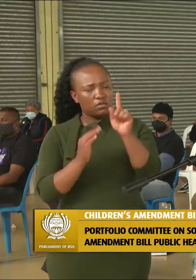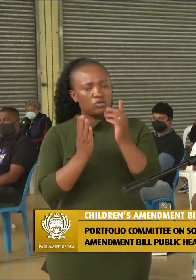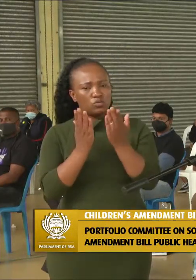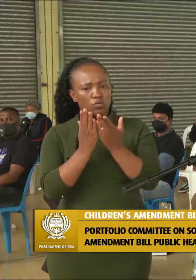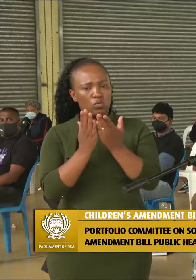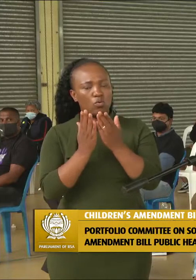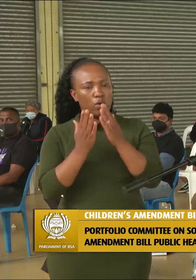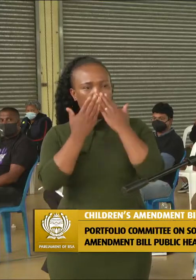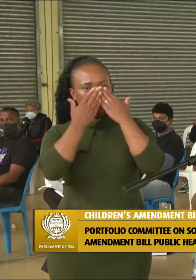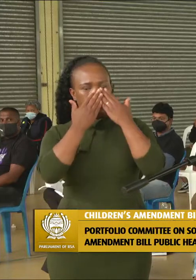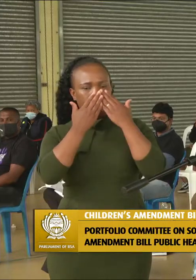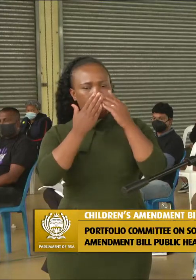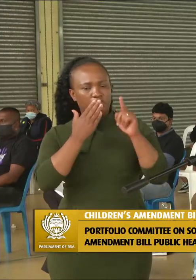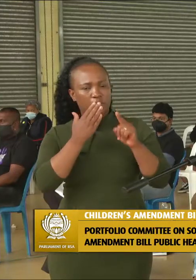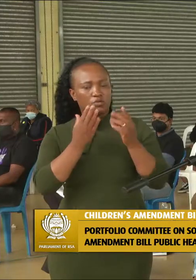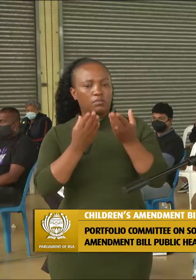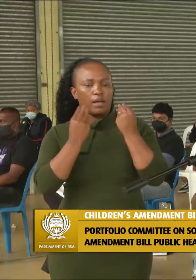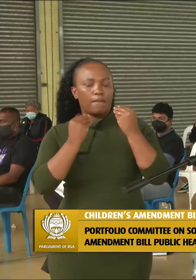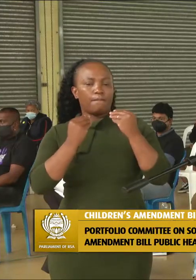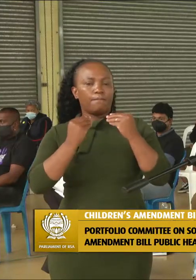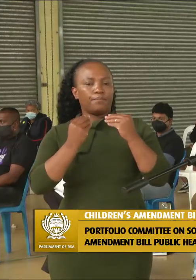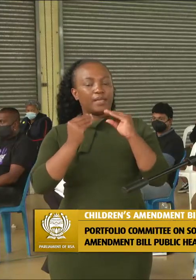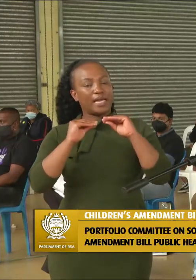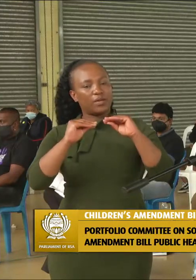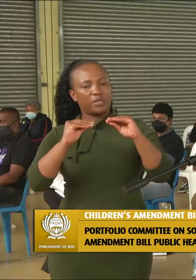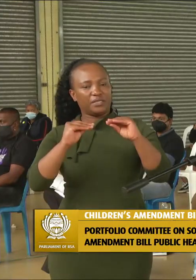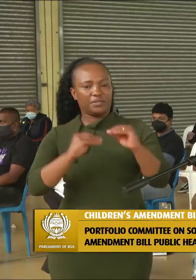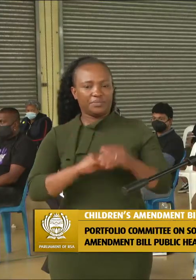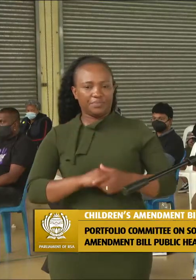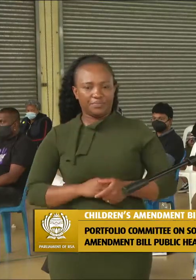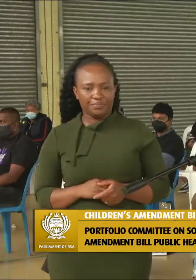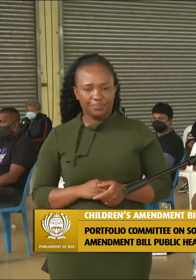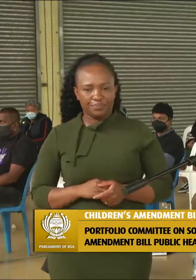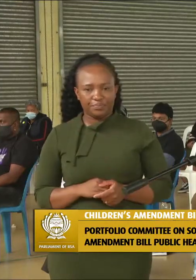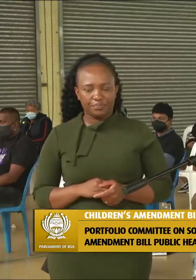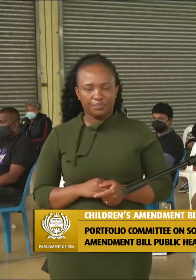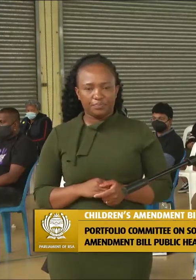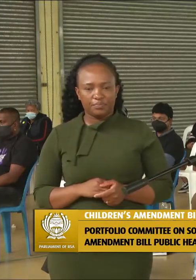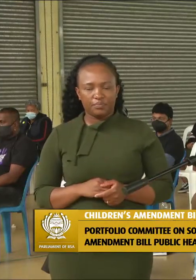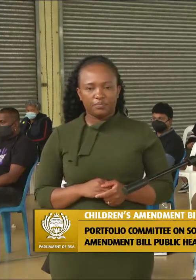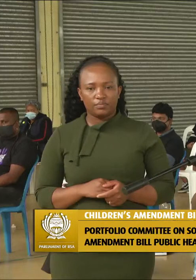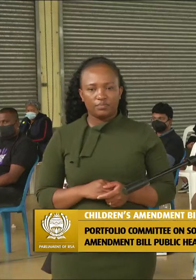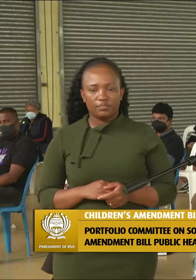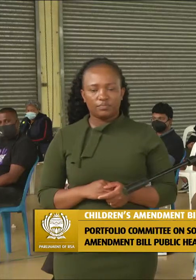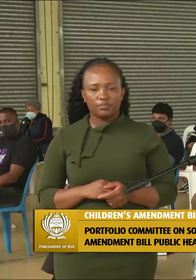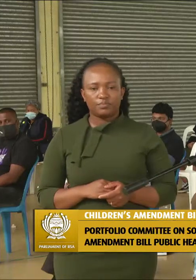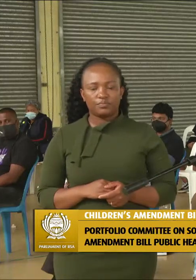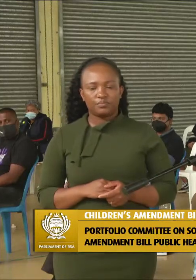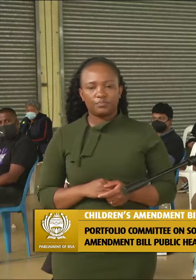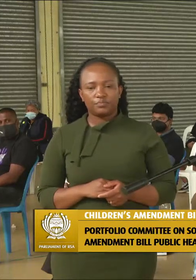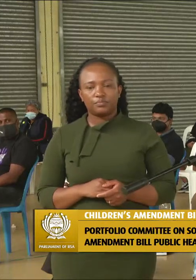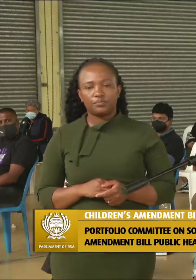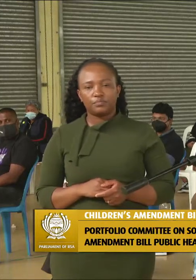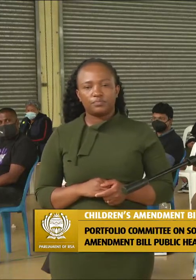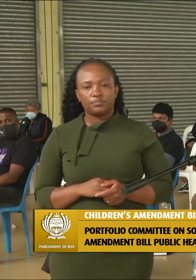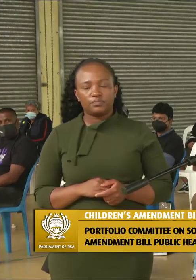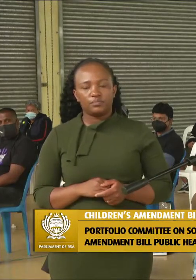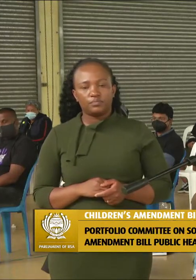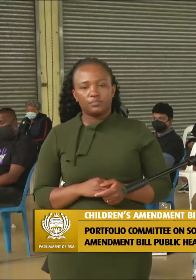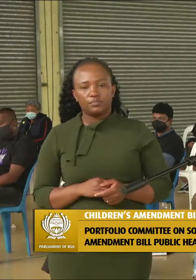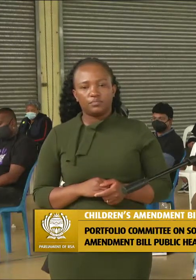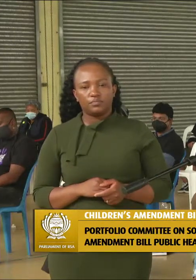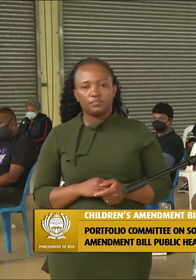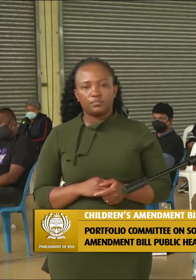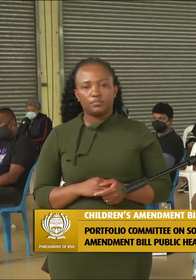imfundo. As a social worker, when we go to such homes, we try and show the parents